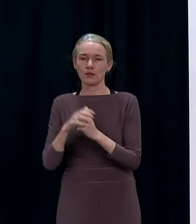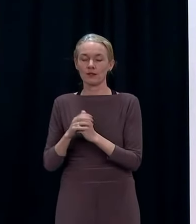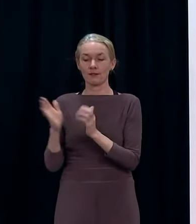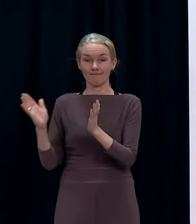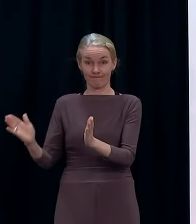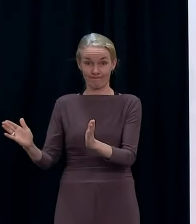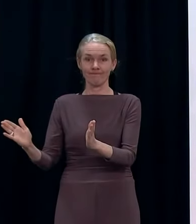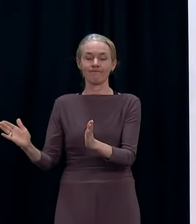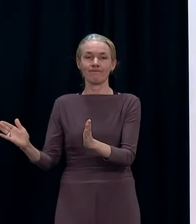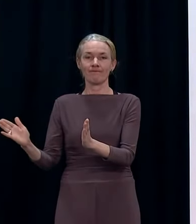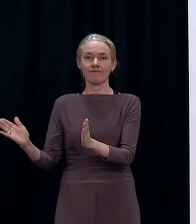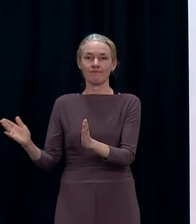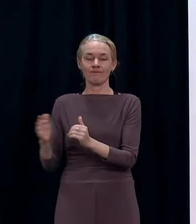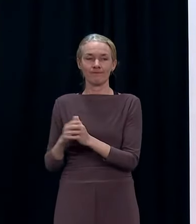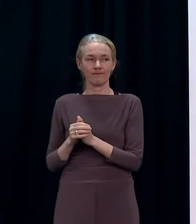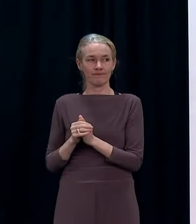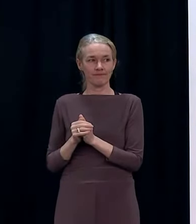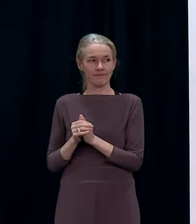transmission.